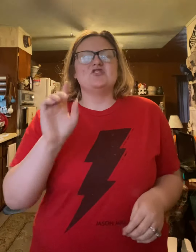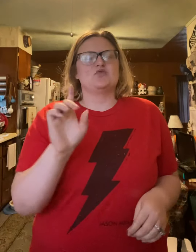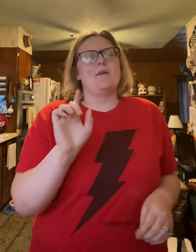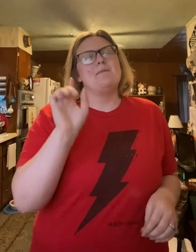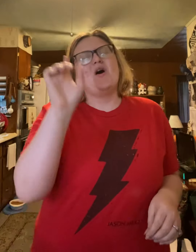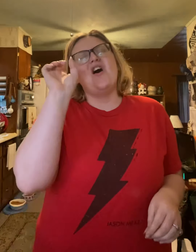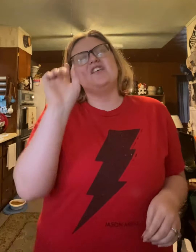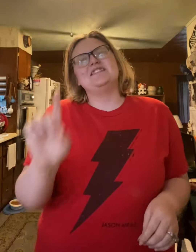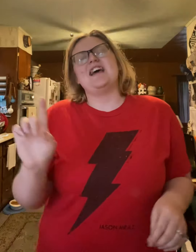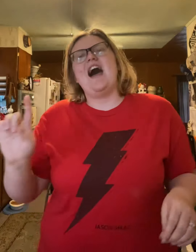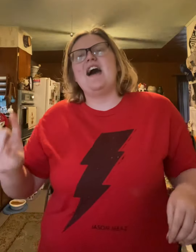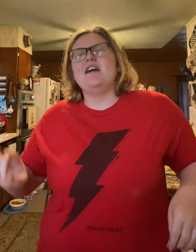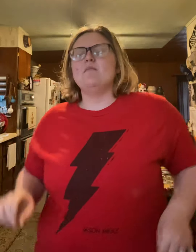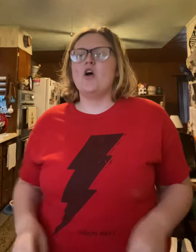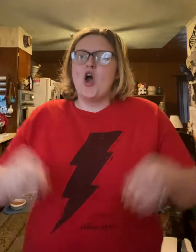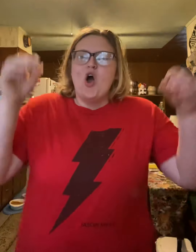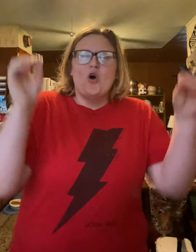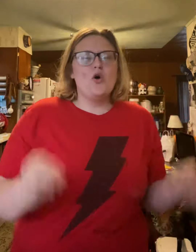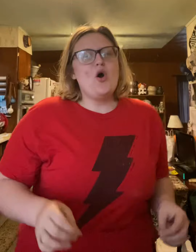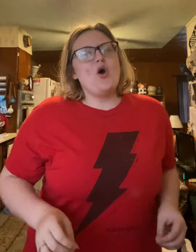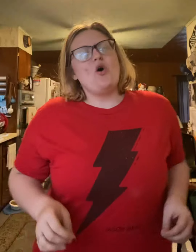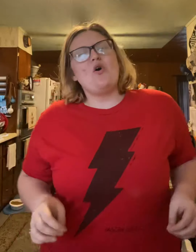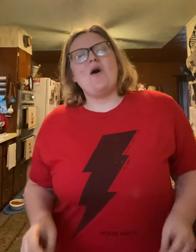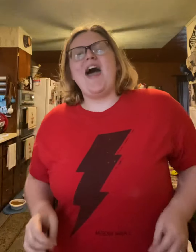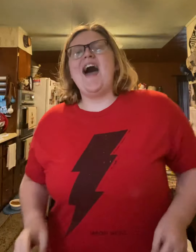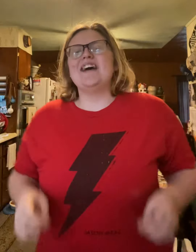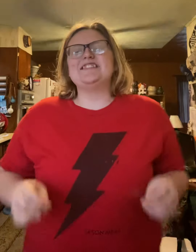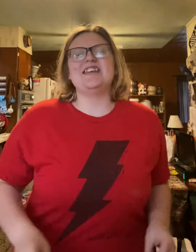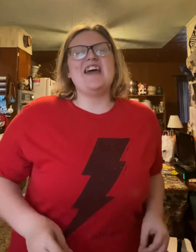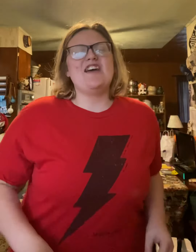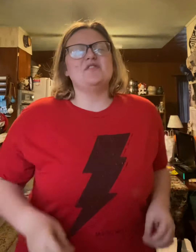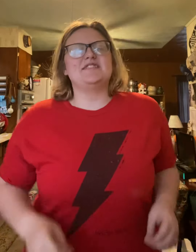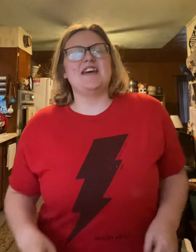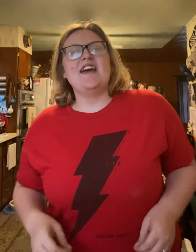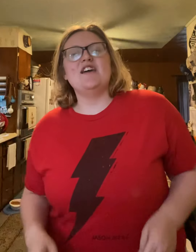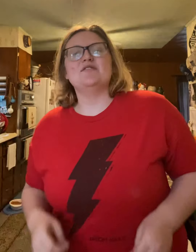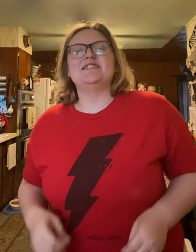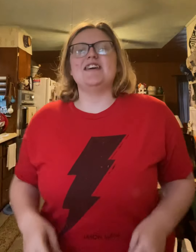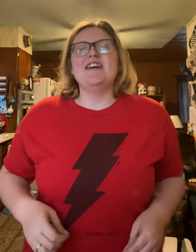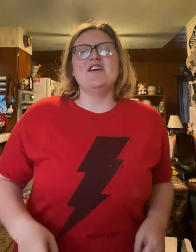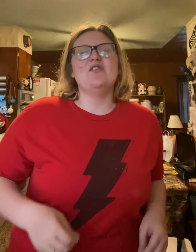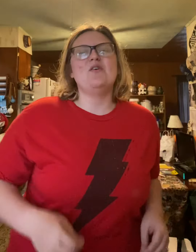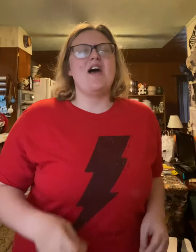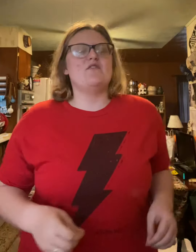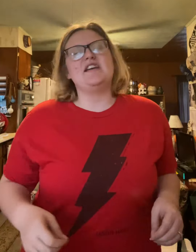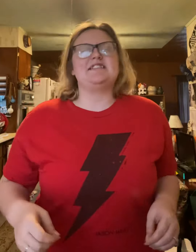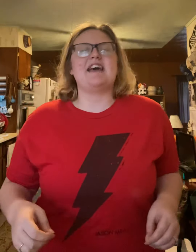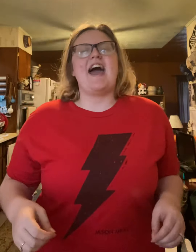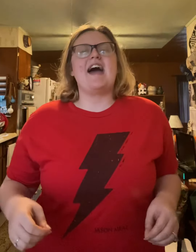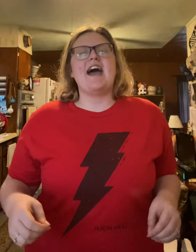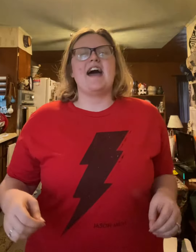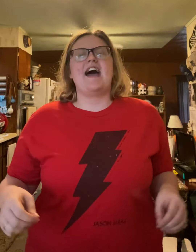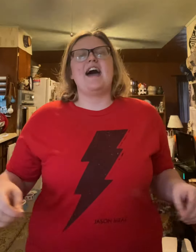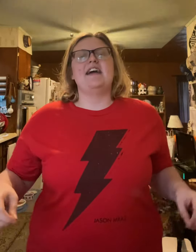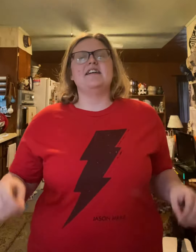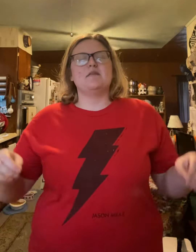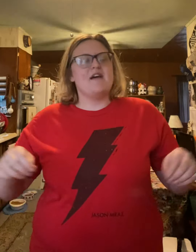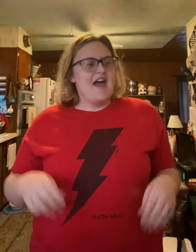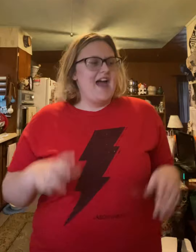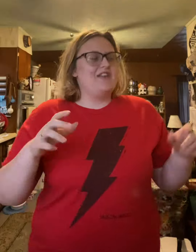one more time. Ooh, I see you, see you, see you every time. And though